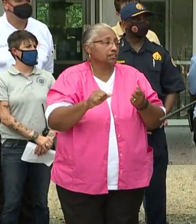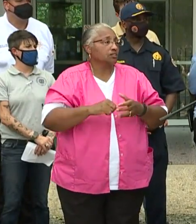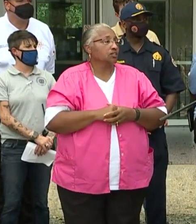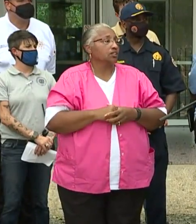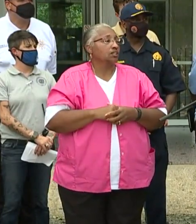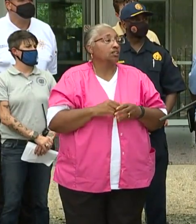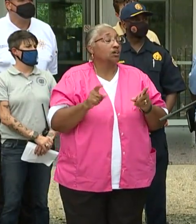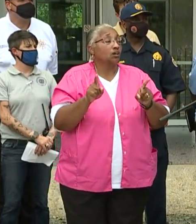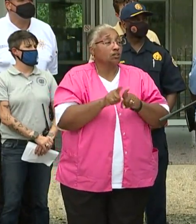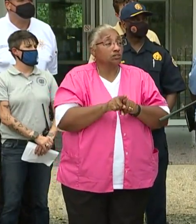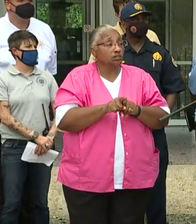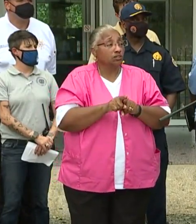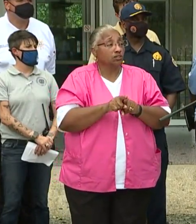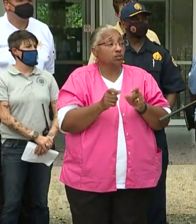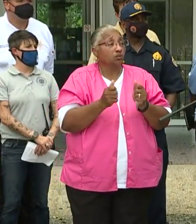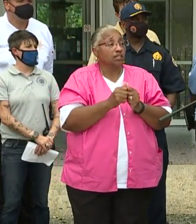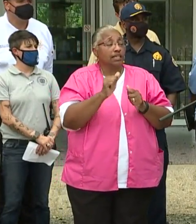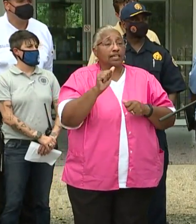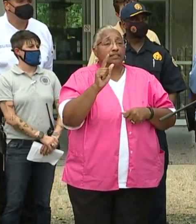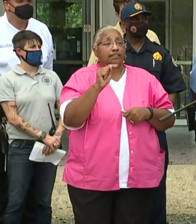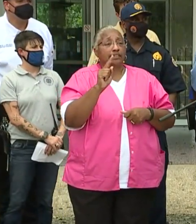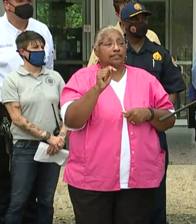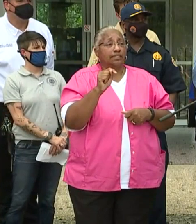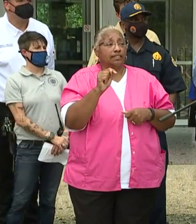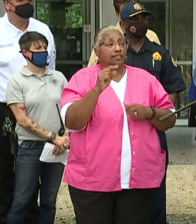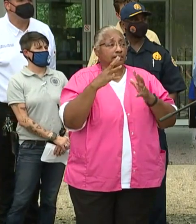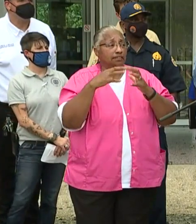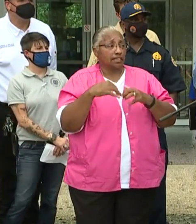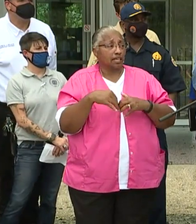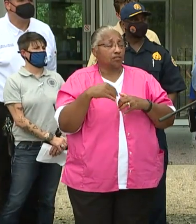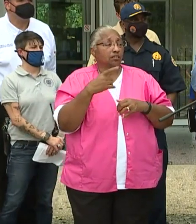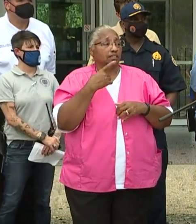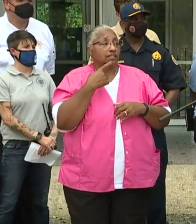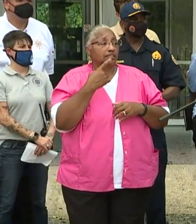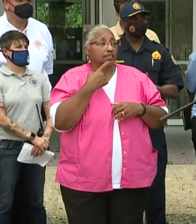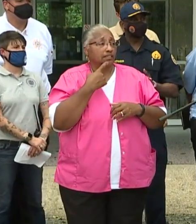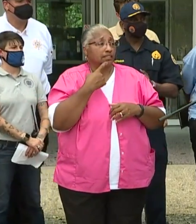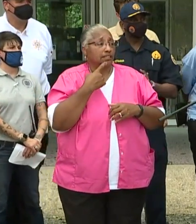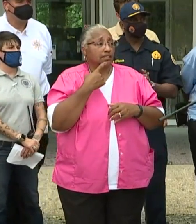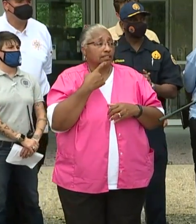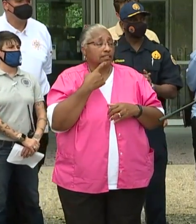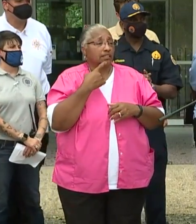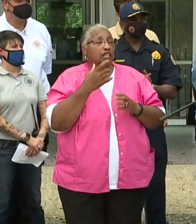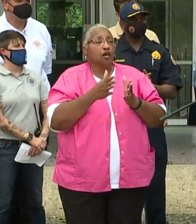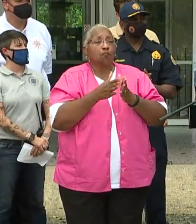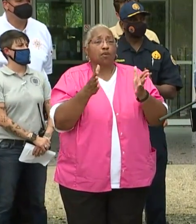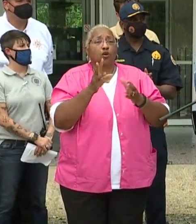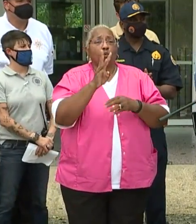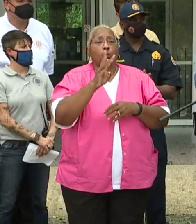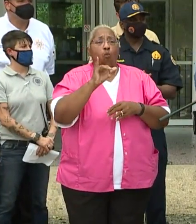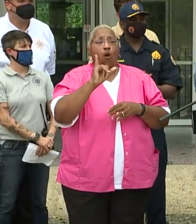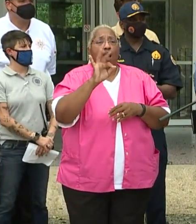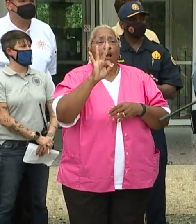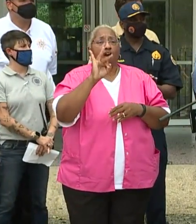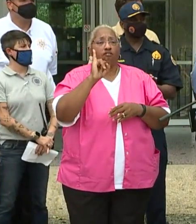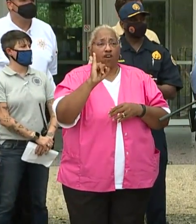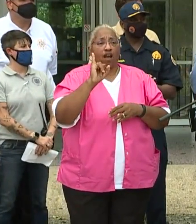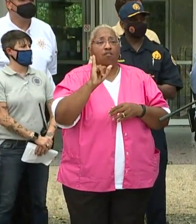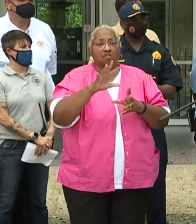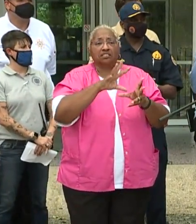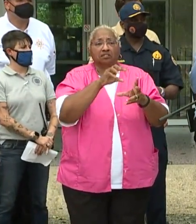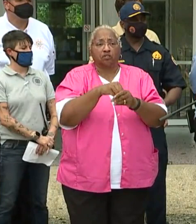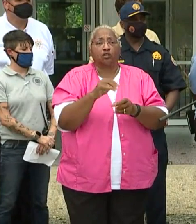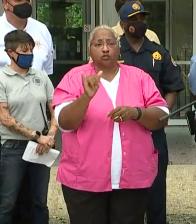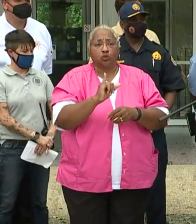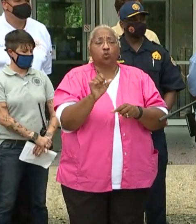may, with AT&T being down, and you mentioned public charging, what about public Wi-Fi? Yeah, well, that is a part of it as well. We're working with